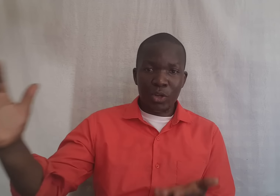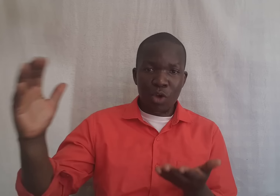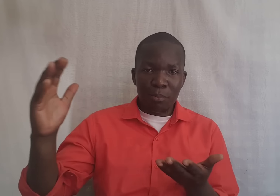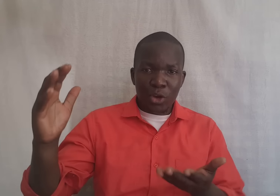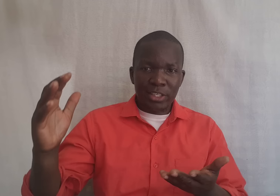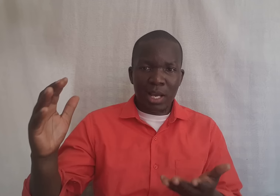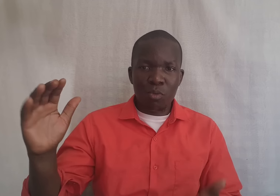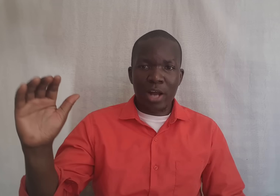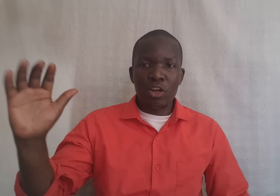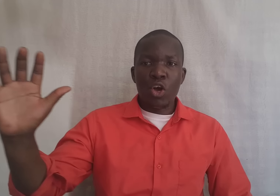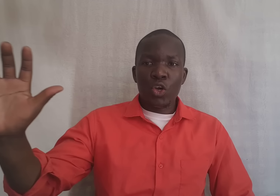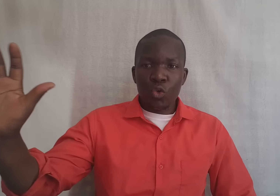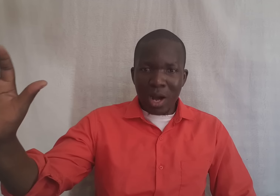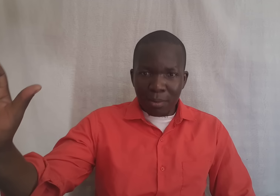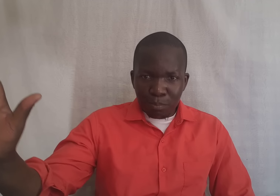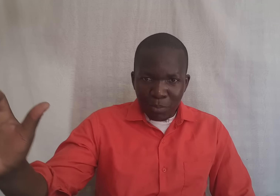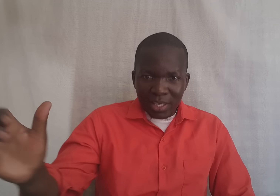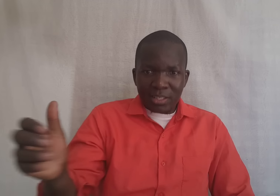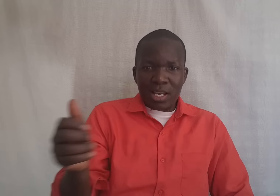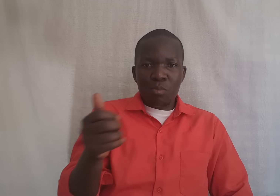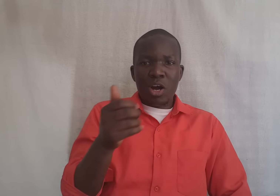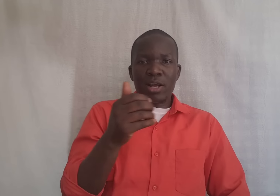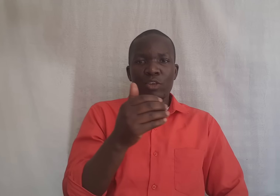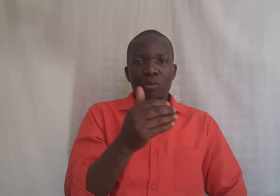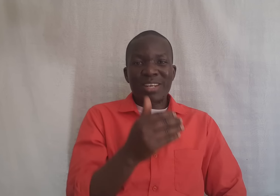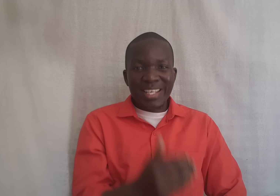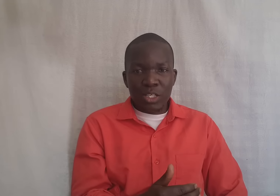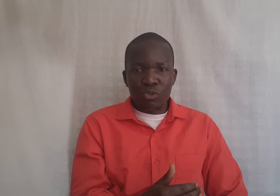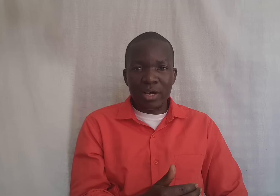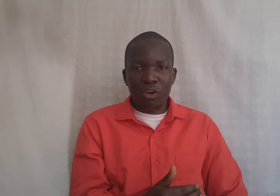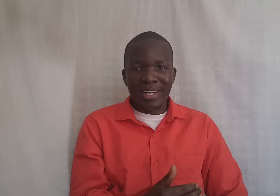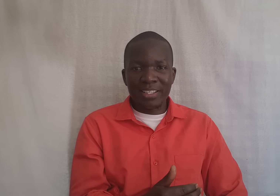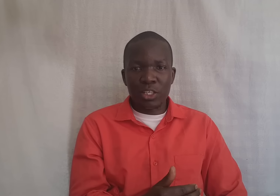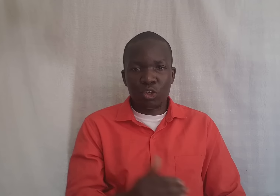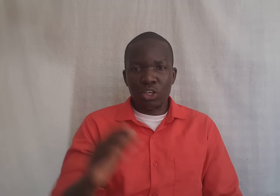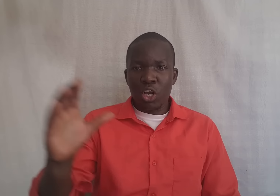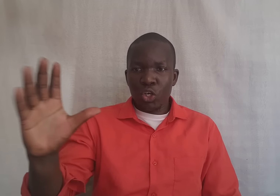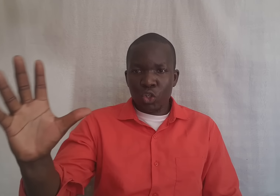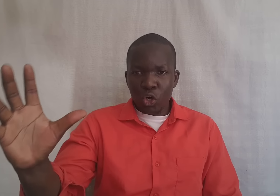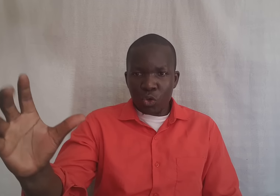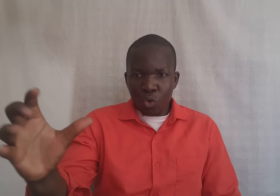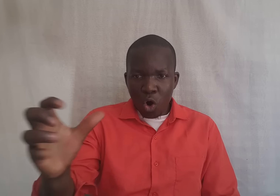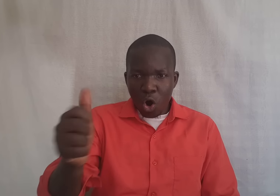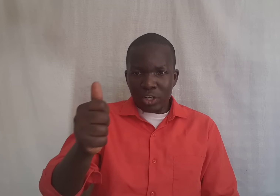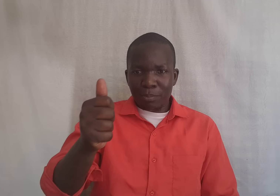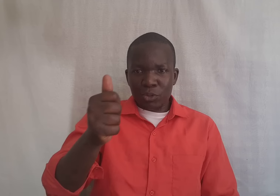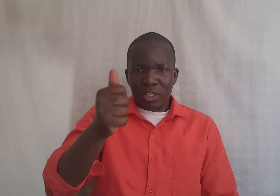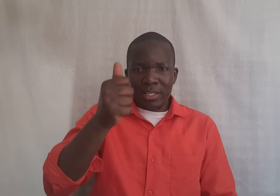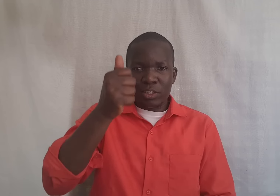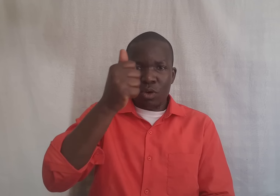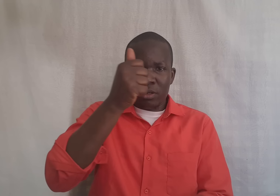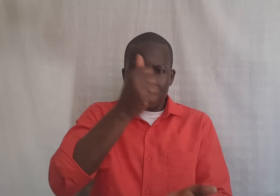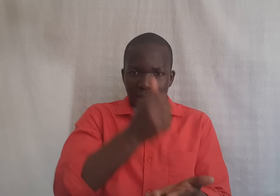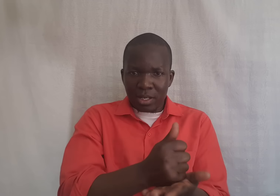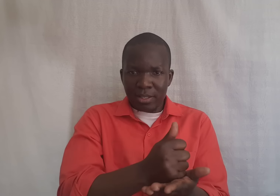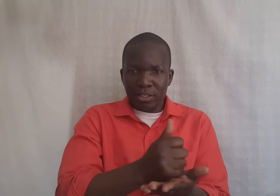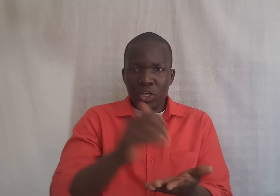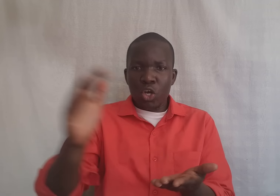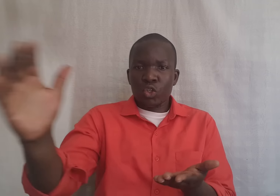you are employing someone, you are picking someone and you are bringing to the organization. So you hold a person like this one, like this. So